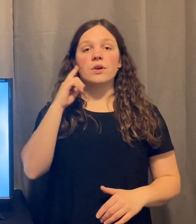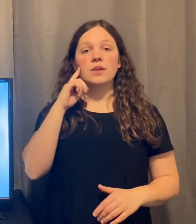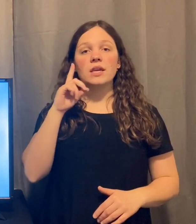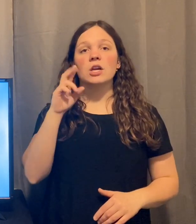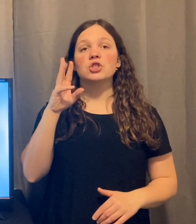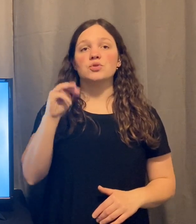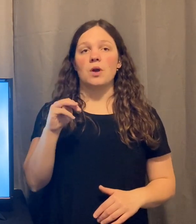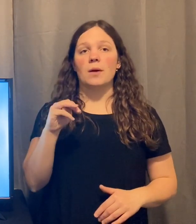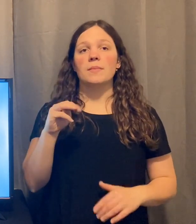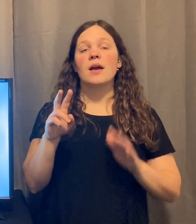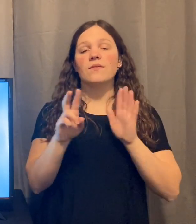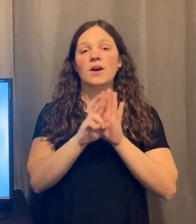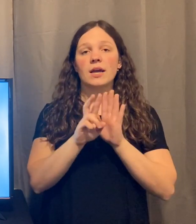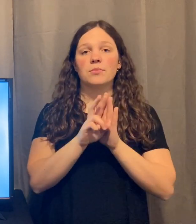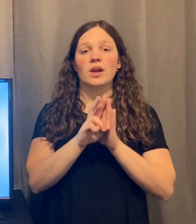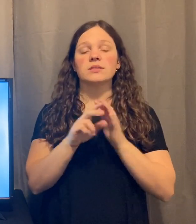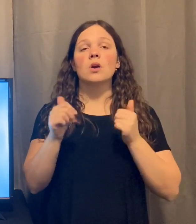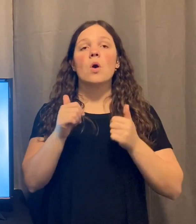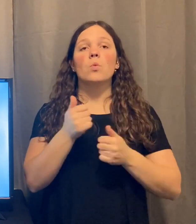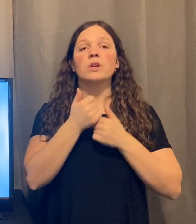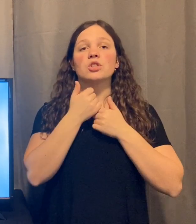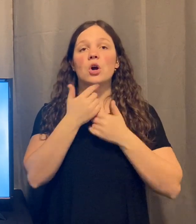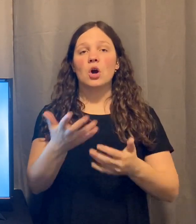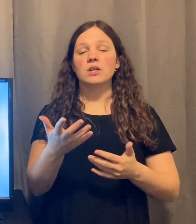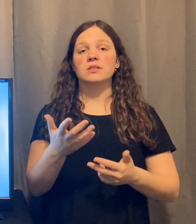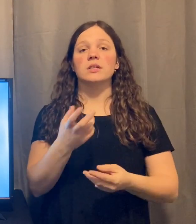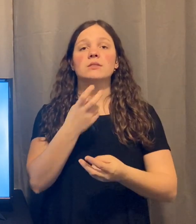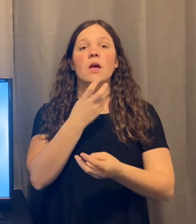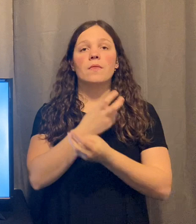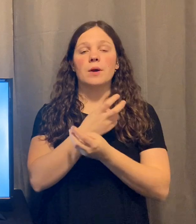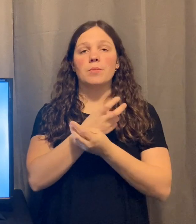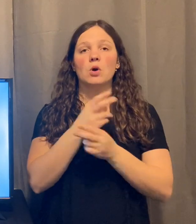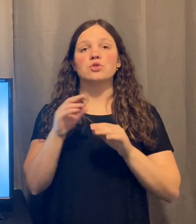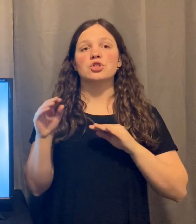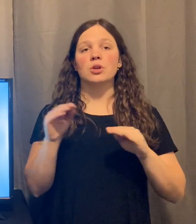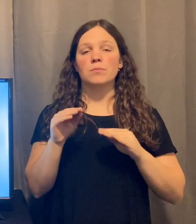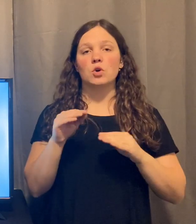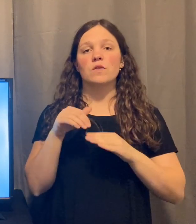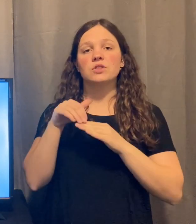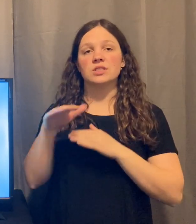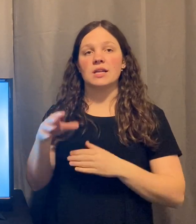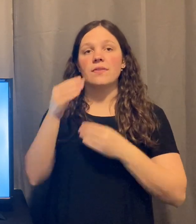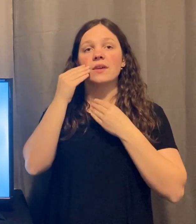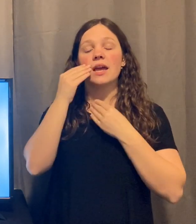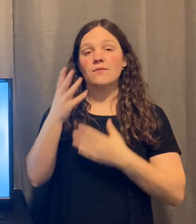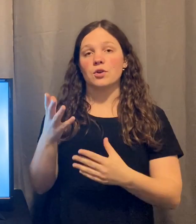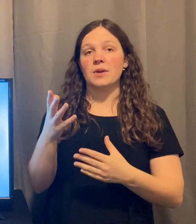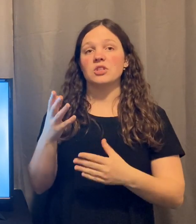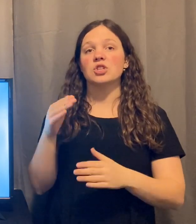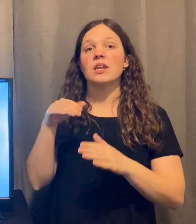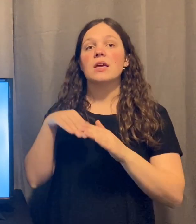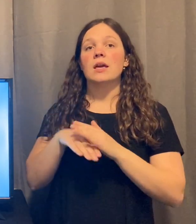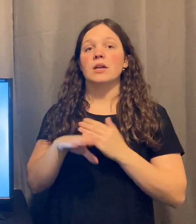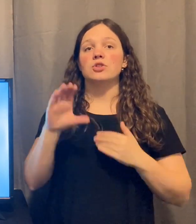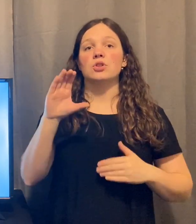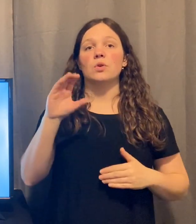the eardrum vibrates, which causes the bones to move to send the information into